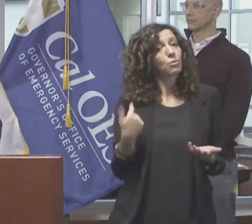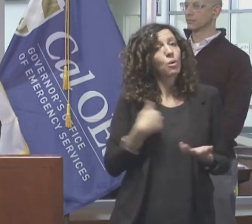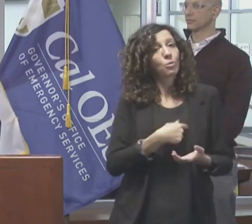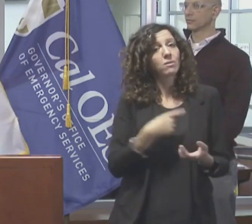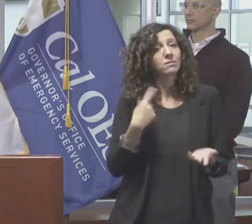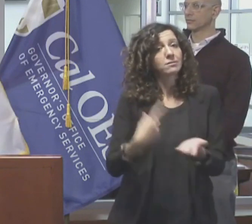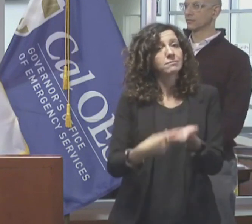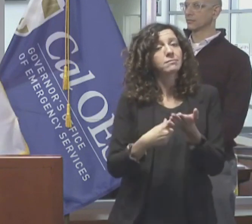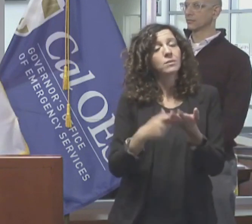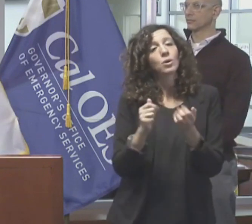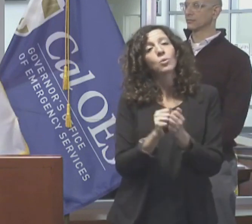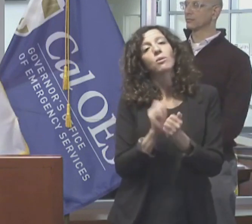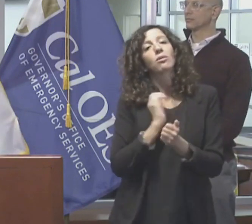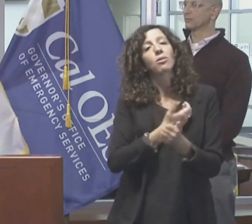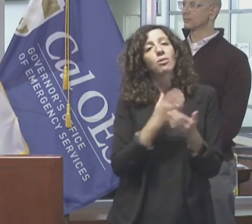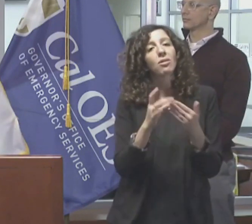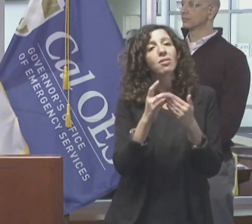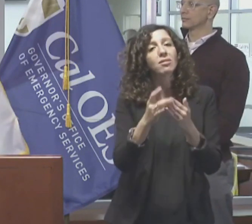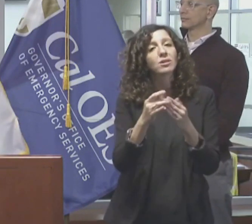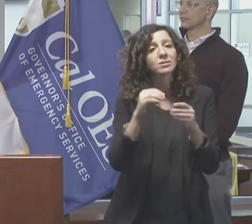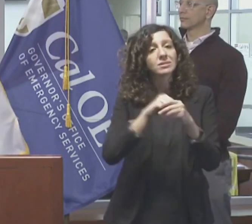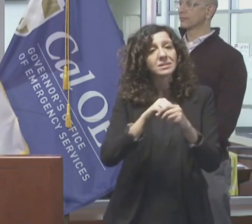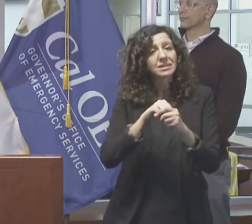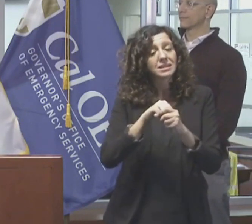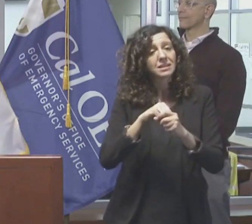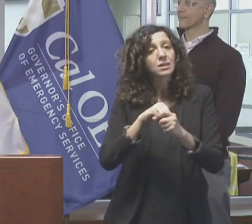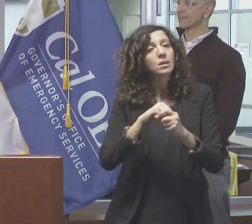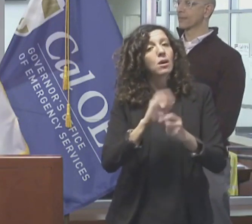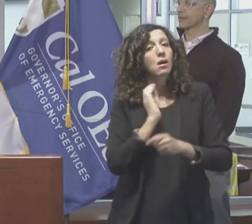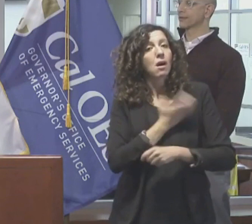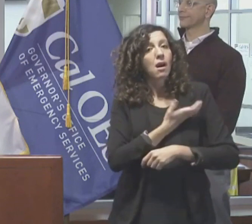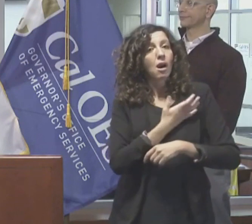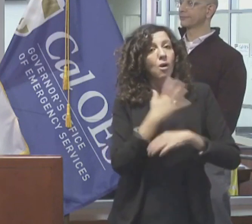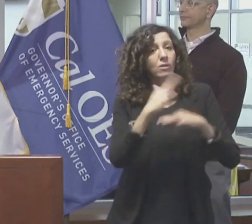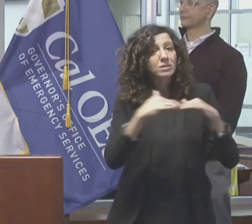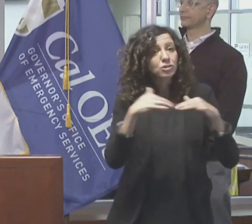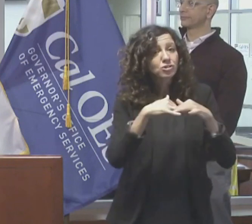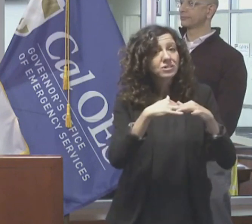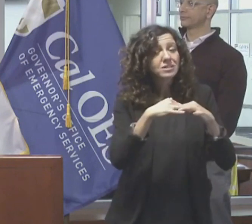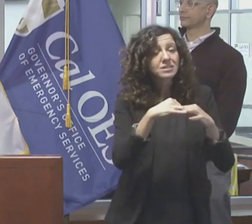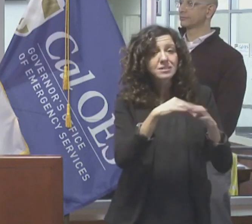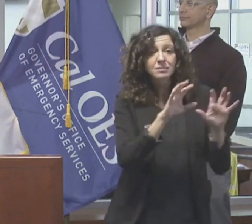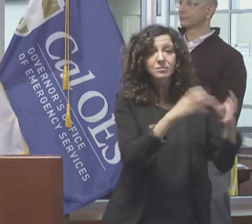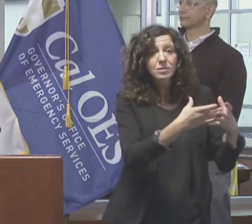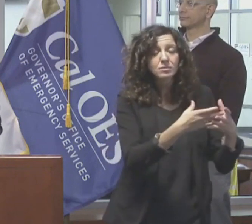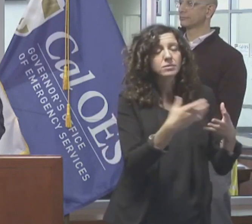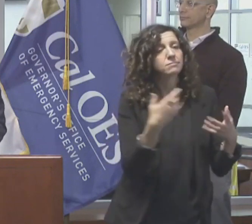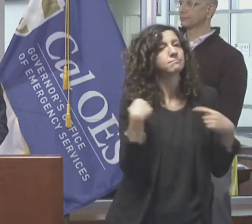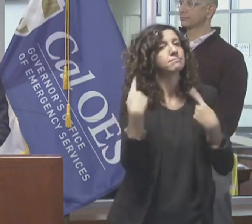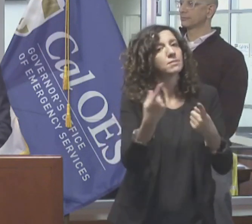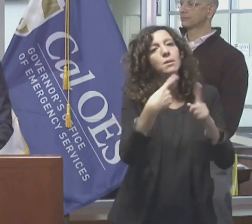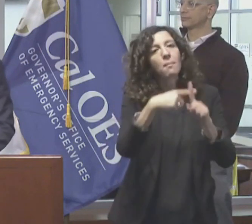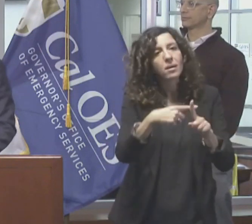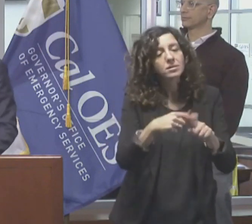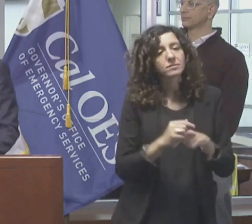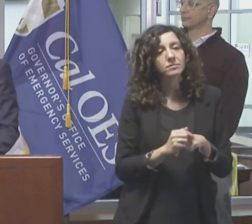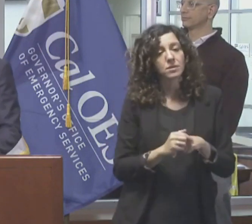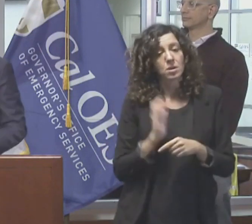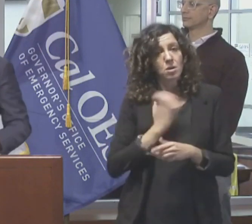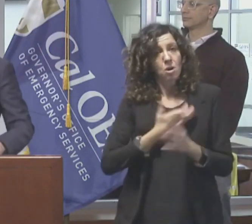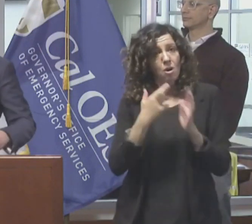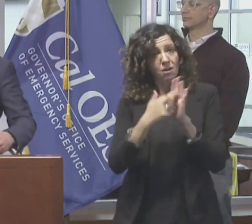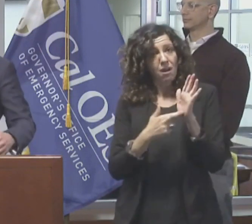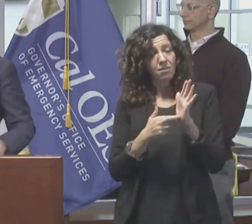the principal leaders of our tribal nations has been incredibly productive. The guidelines, we believe, were incredibly